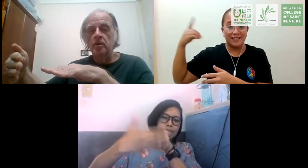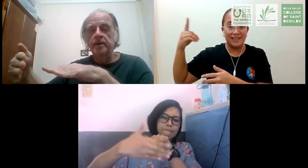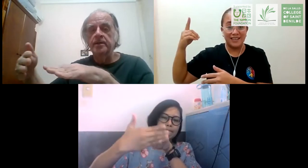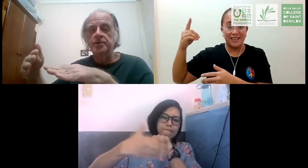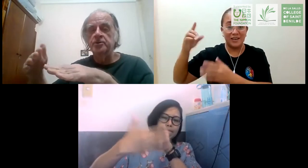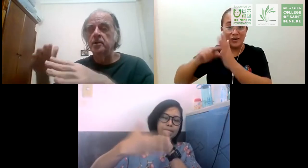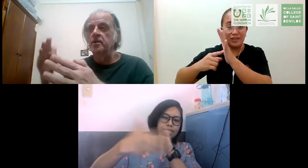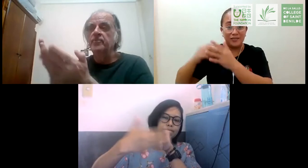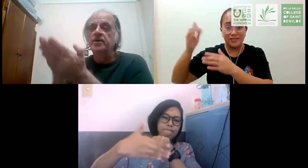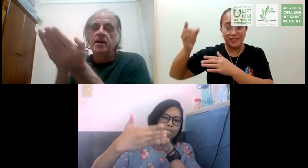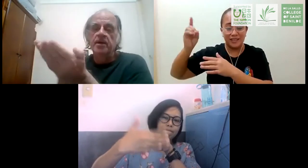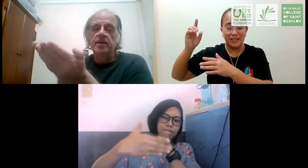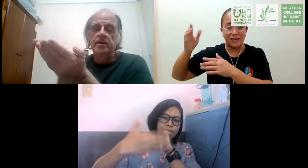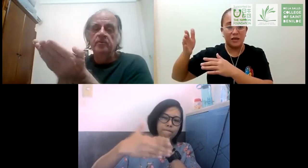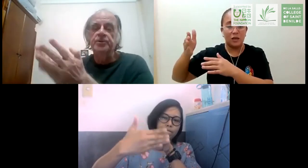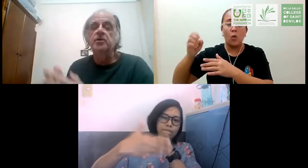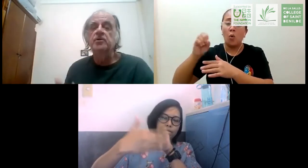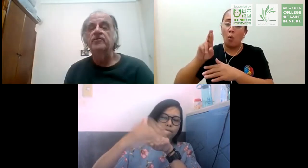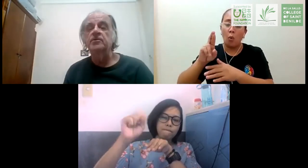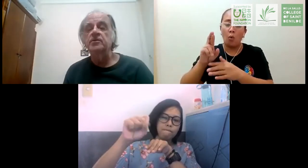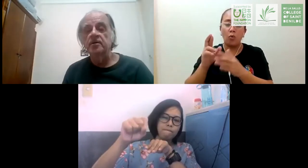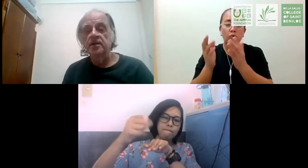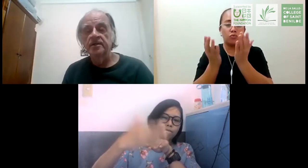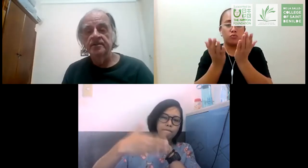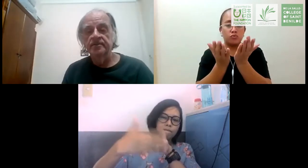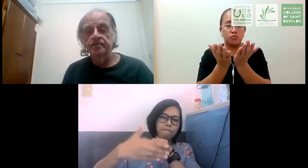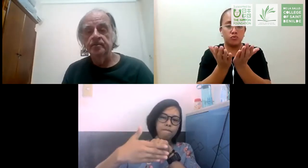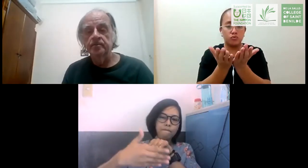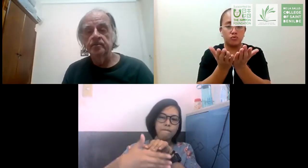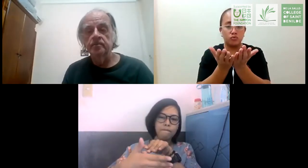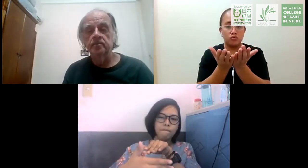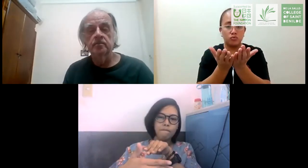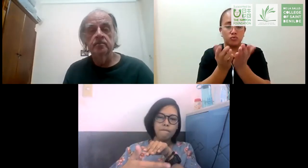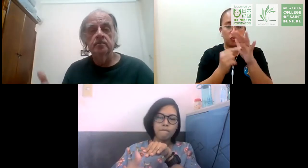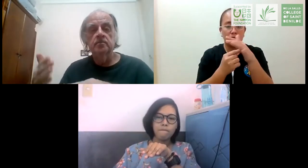and the orientation of the dominant hand. Which goes first?